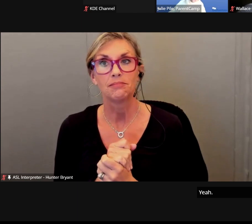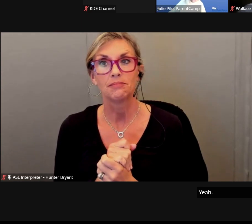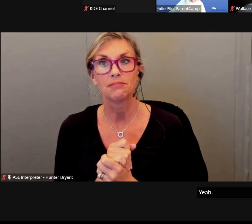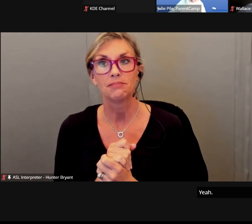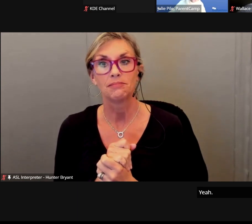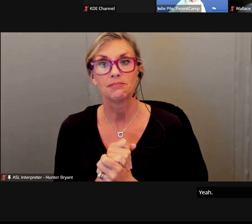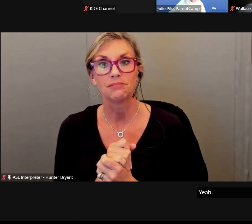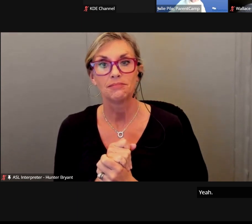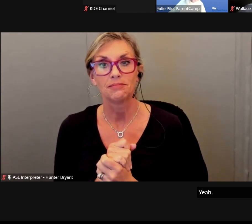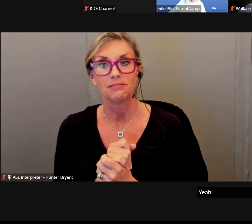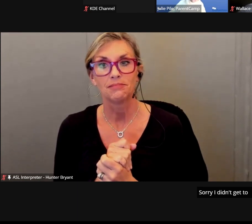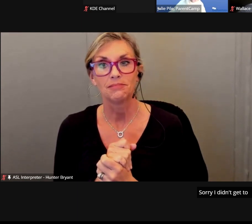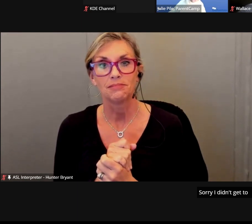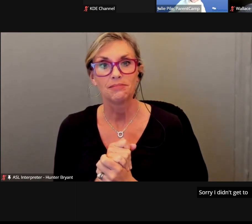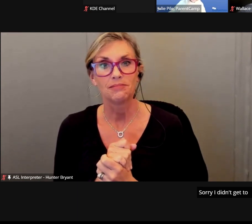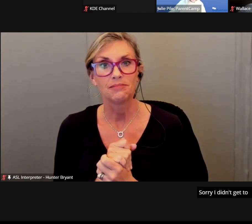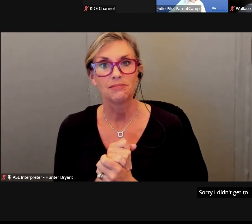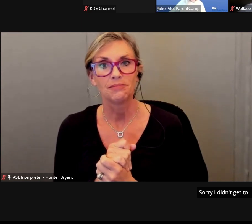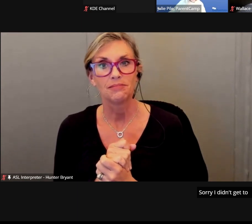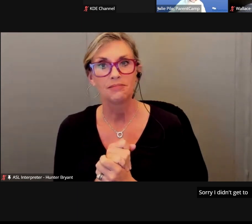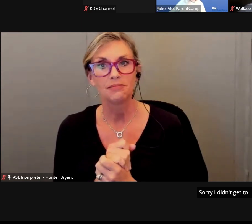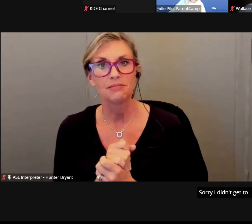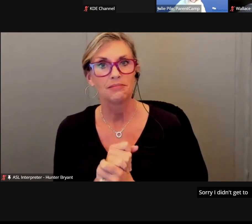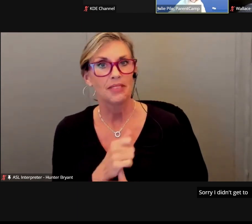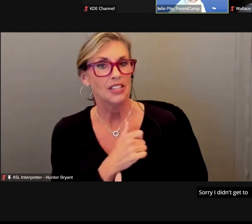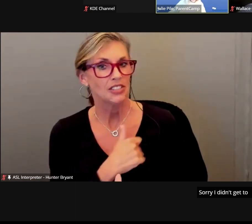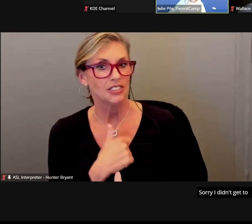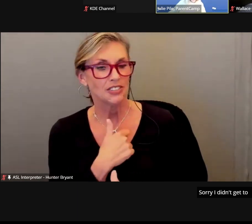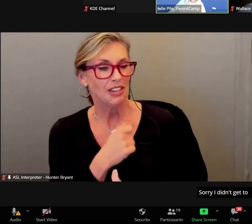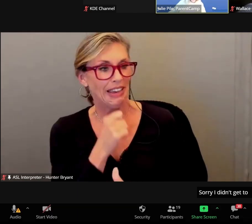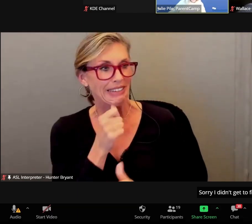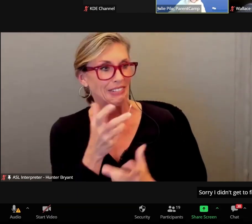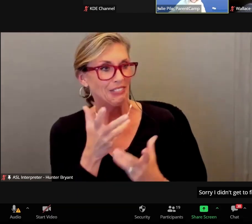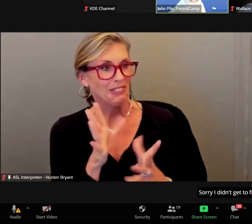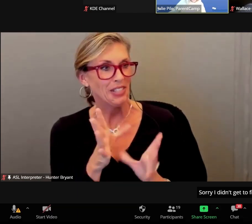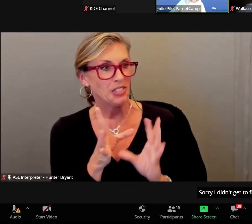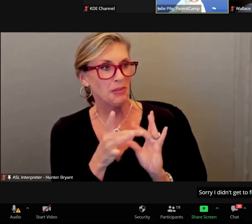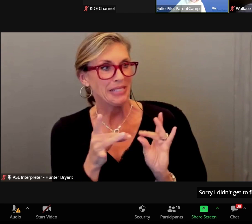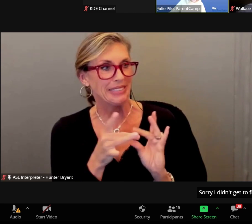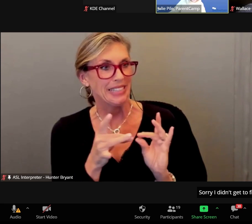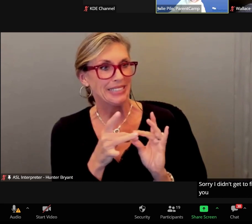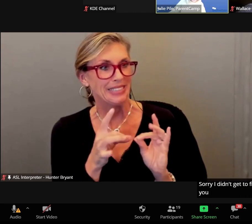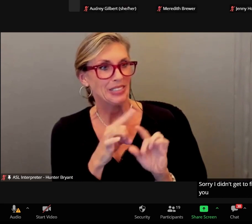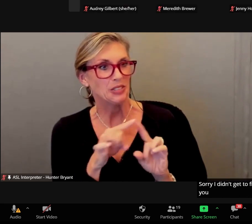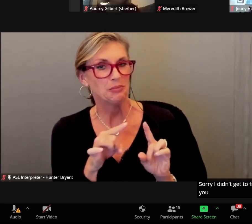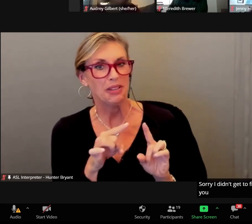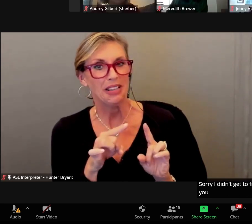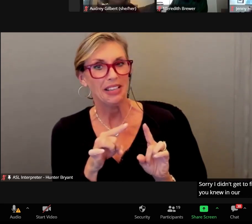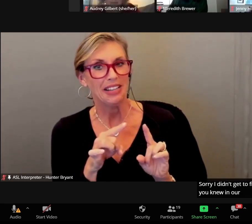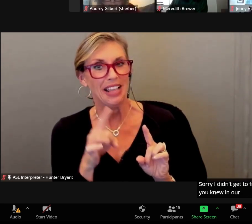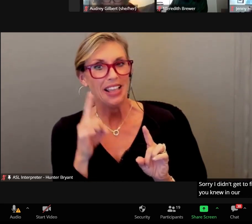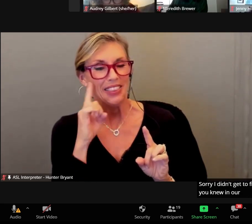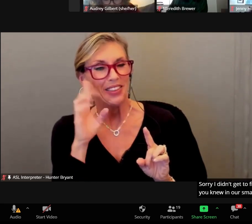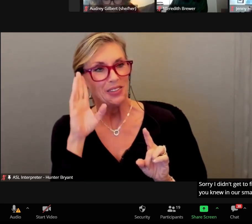Sorry, I didn't get to finish my sentence, but I think some of you knew in our small group knew where I was